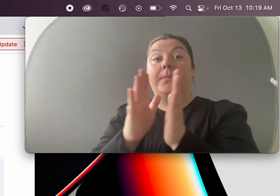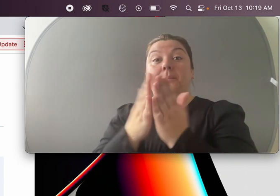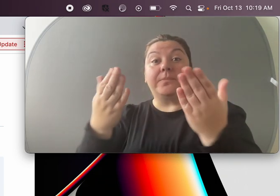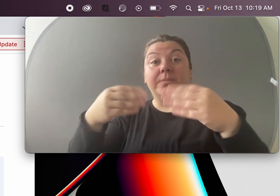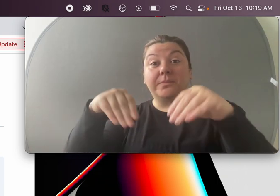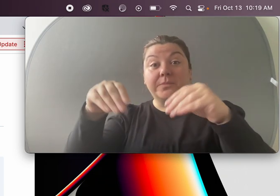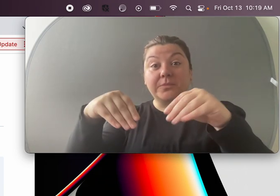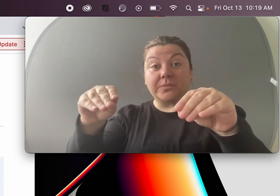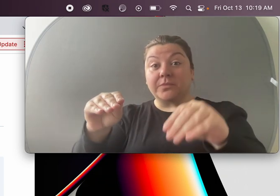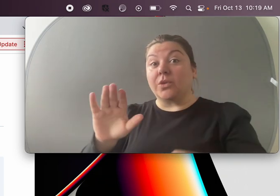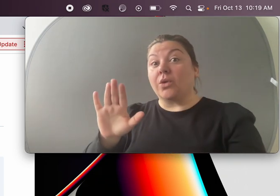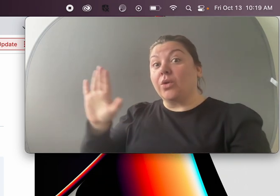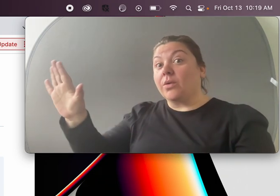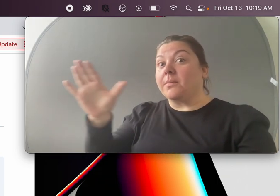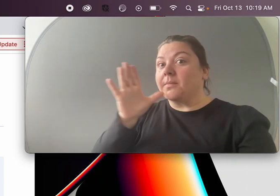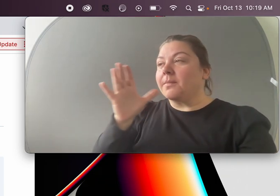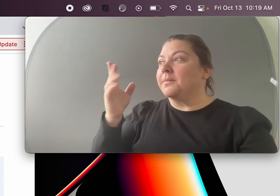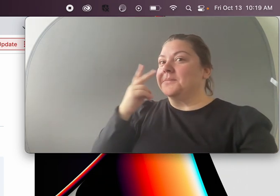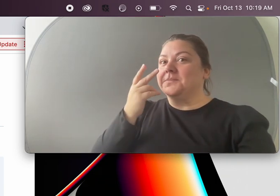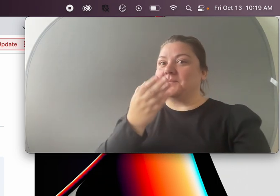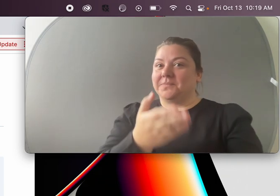Or,